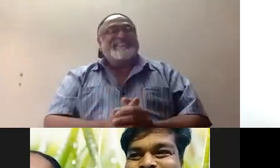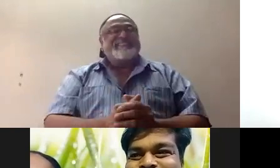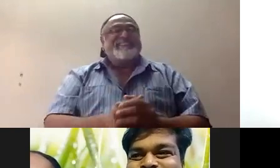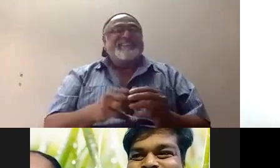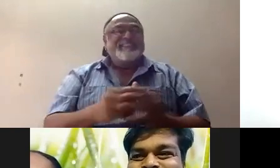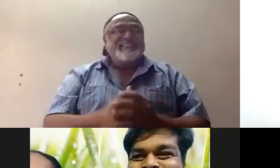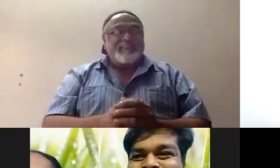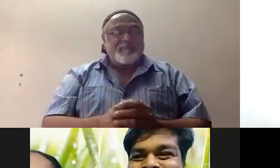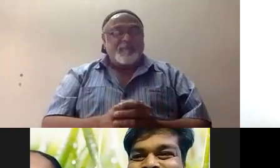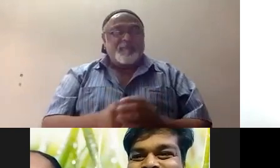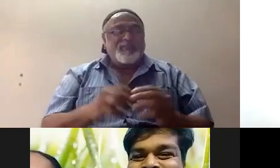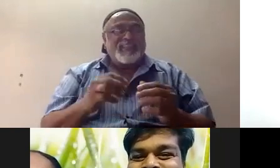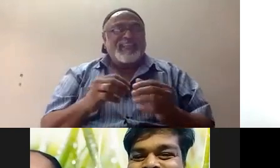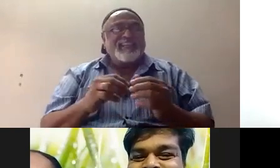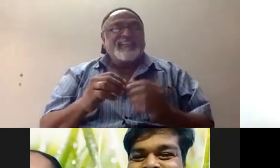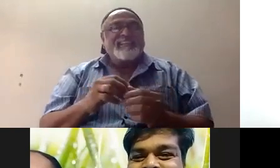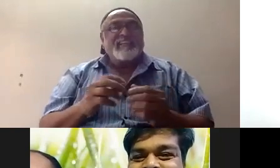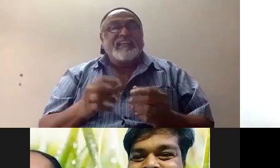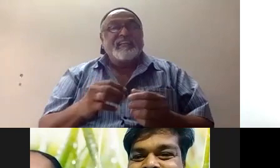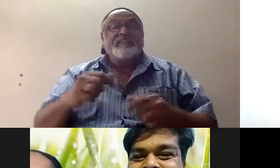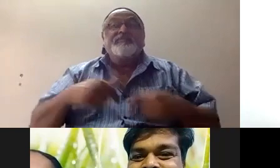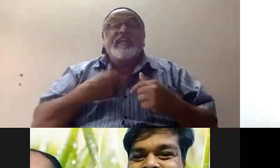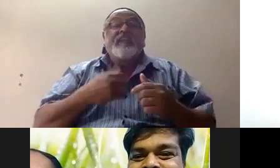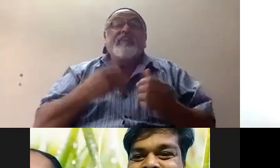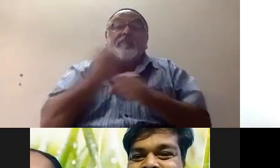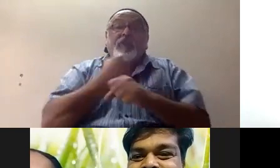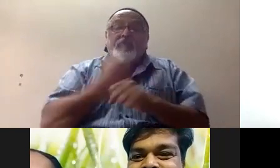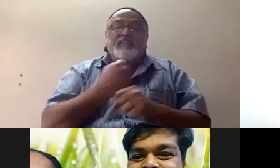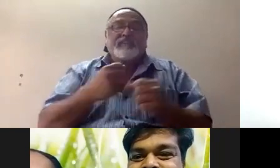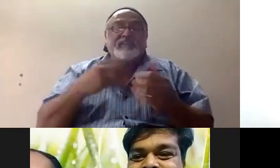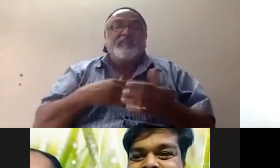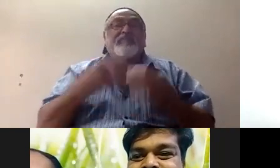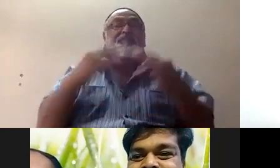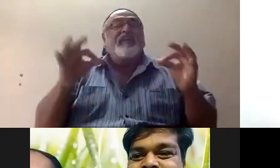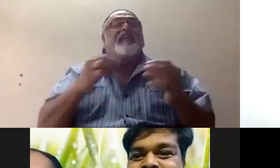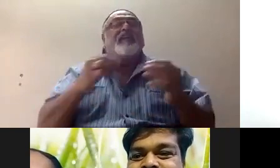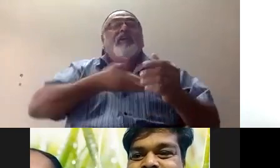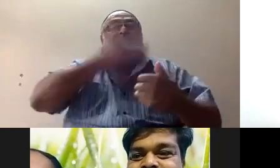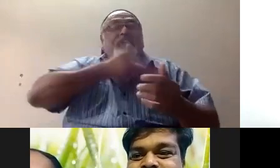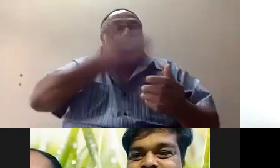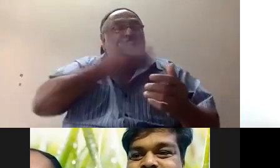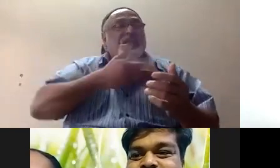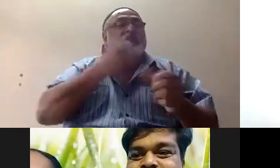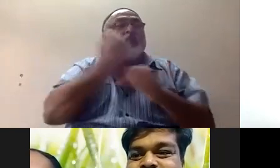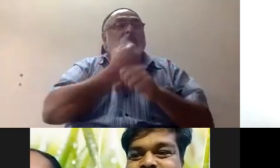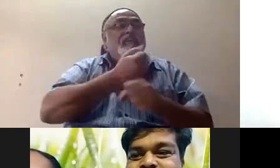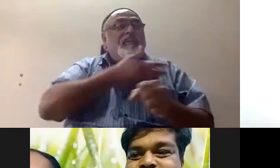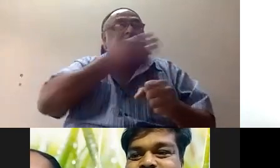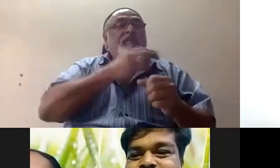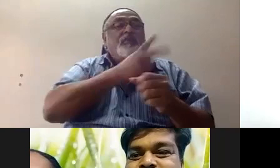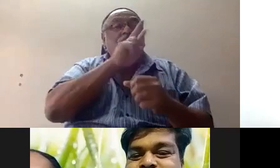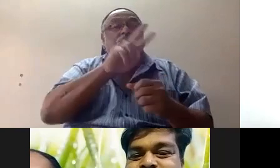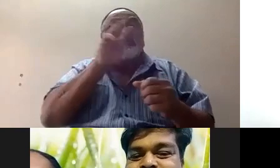to self-employment, he has also provided free vocational training for over 2,000 people with